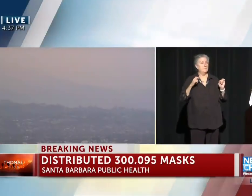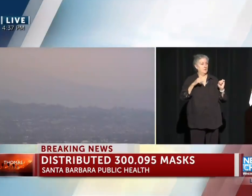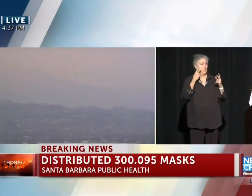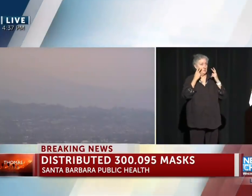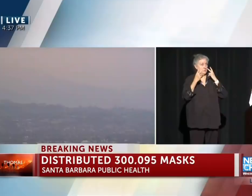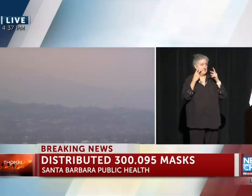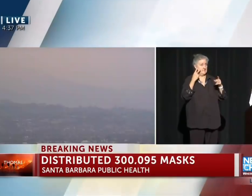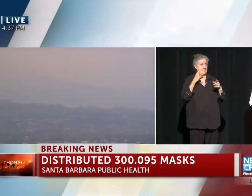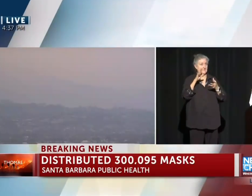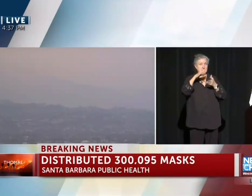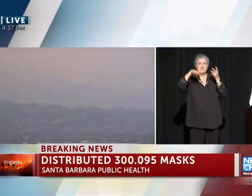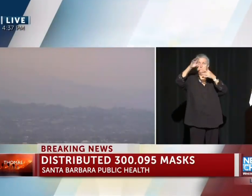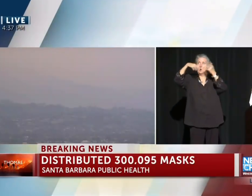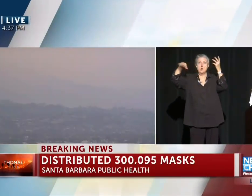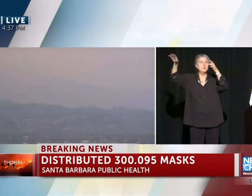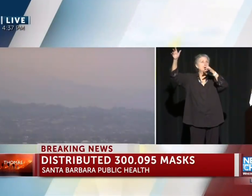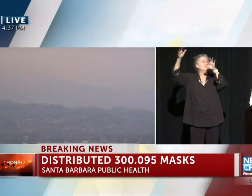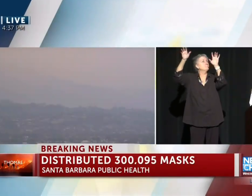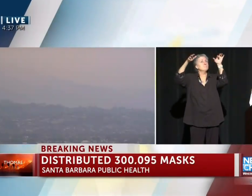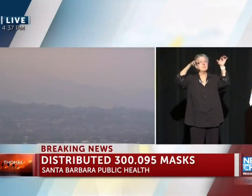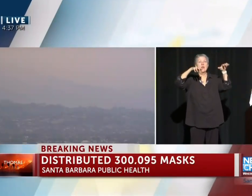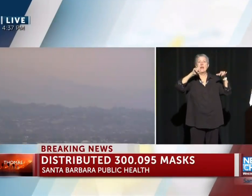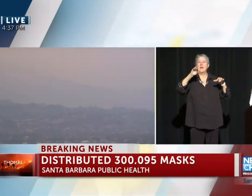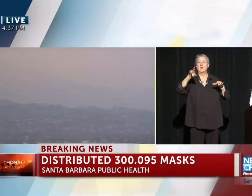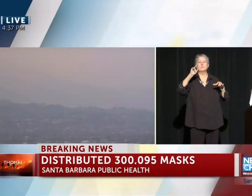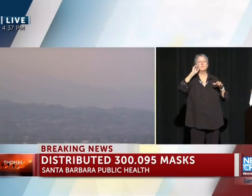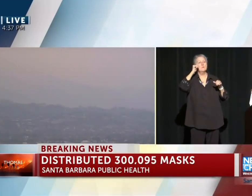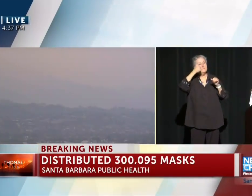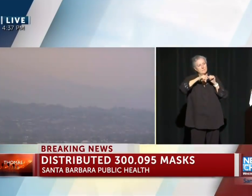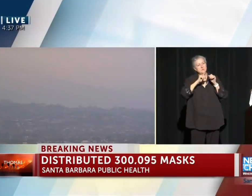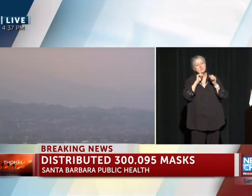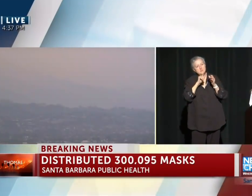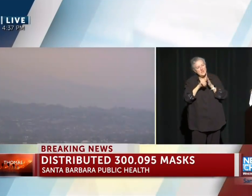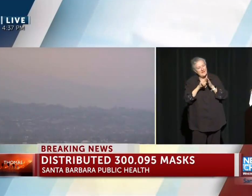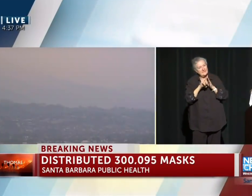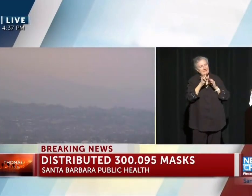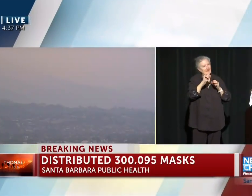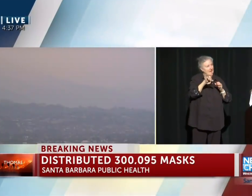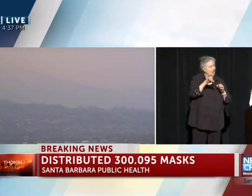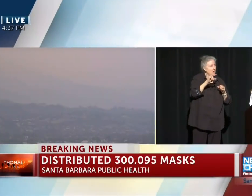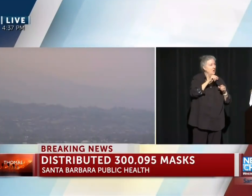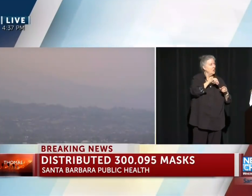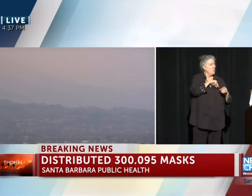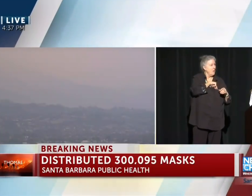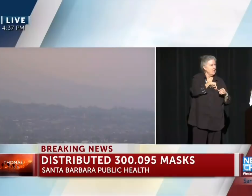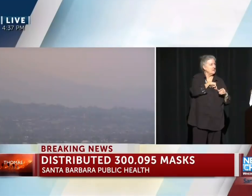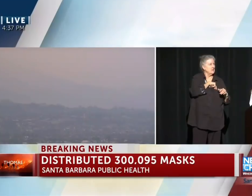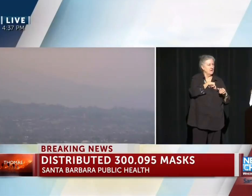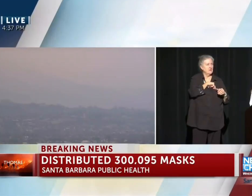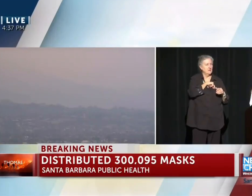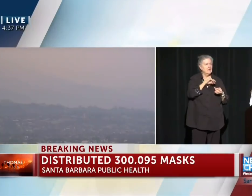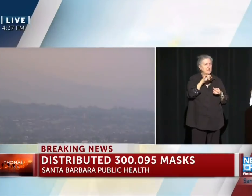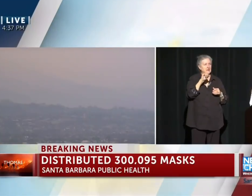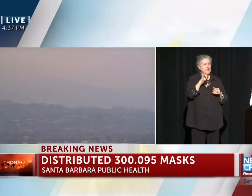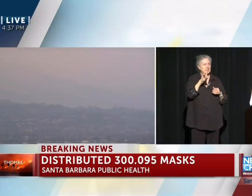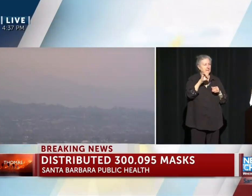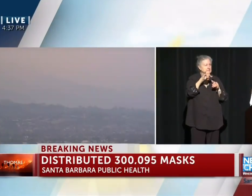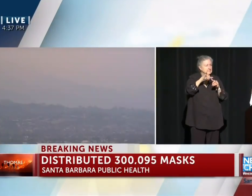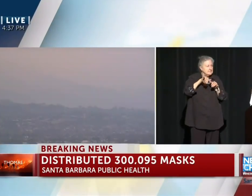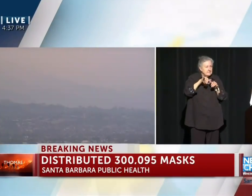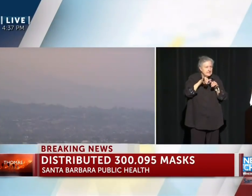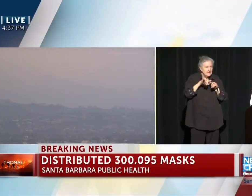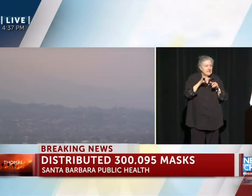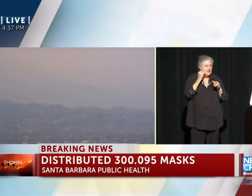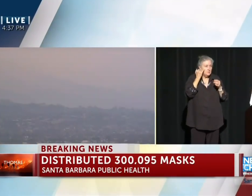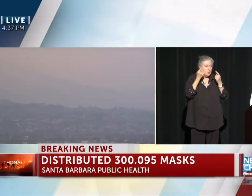you see the smoke and the ash in the air, remember to check the air quality index if you're wondering if breathing in this